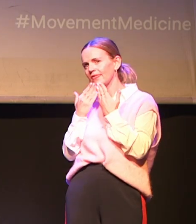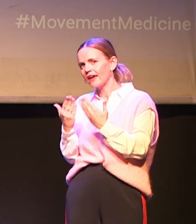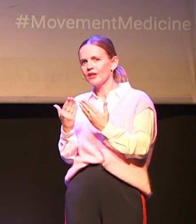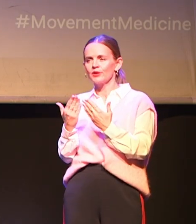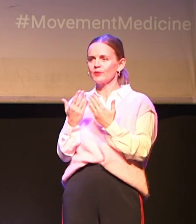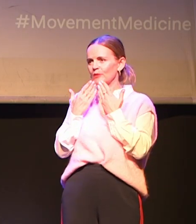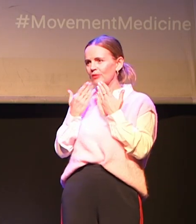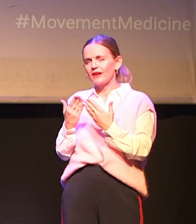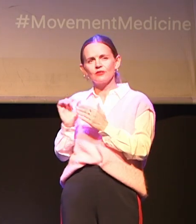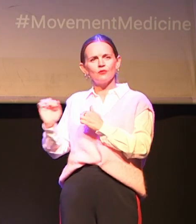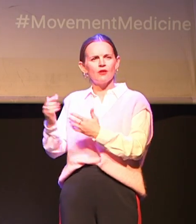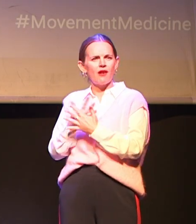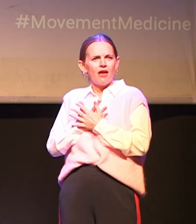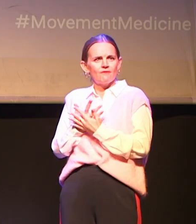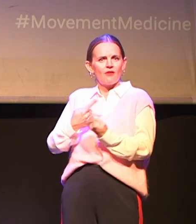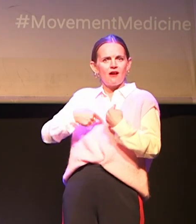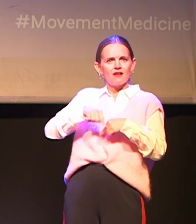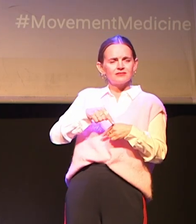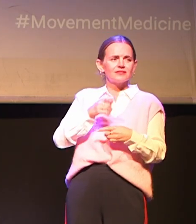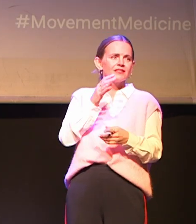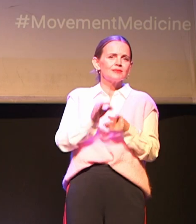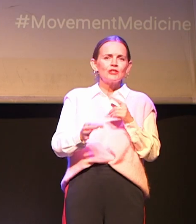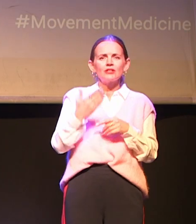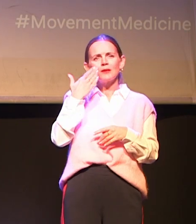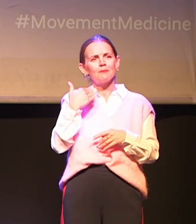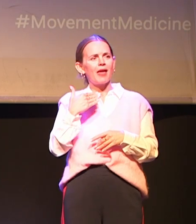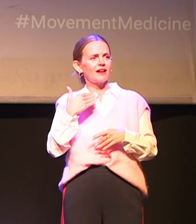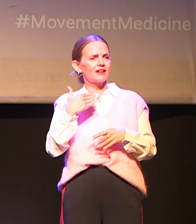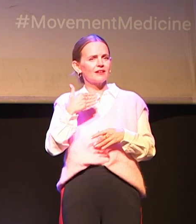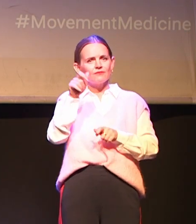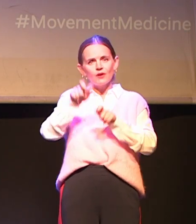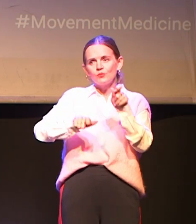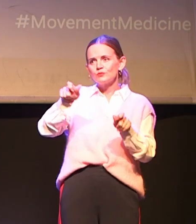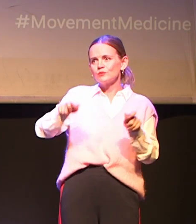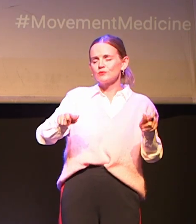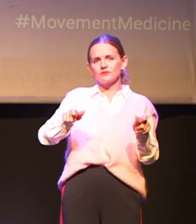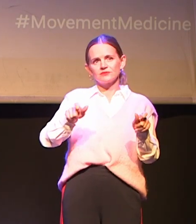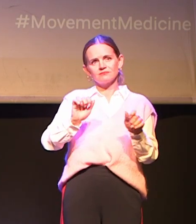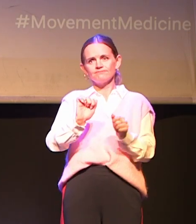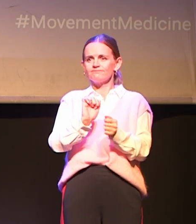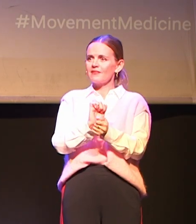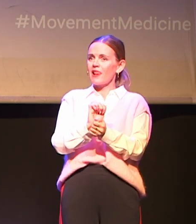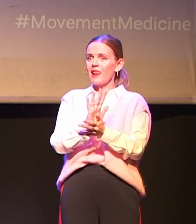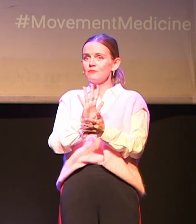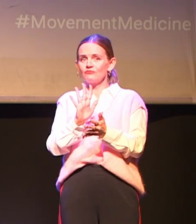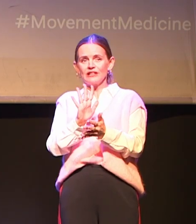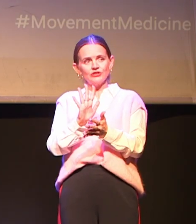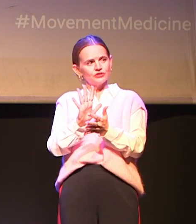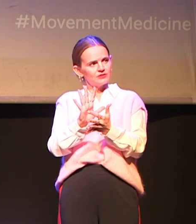for loving us into the future, and especially Black folks, whose liberation is entangled with all of